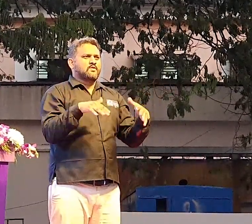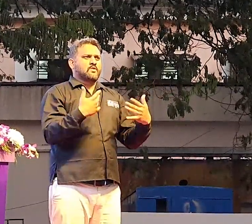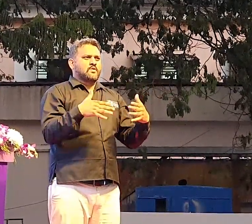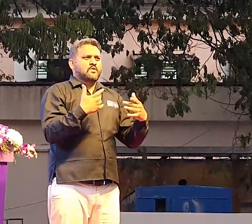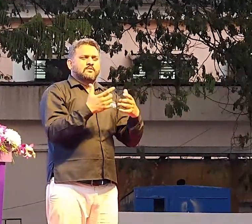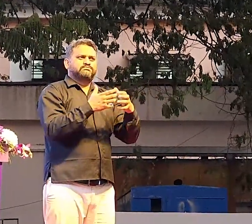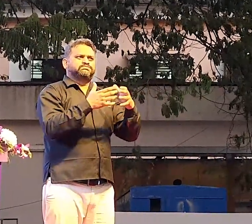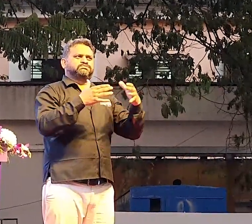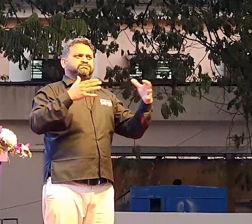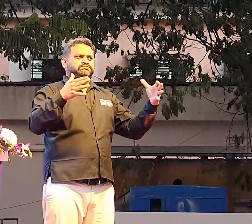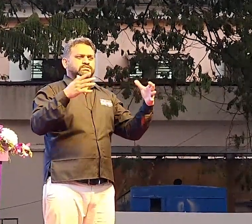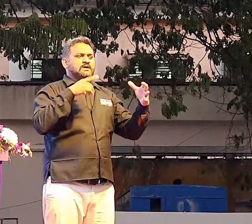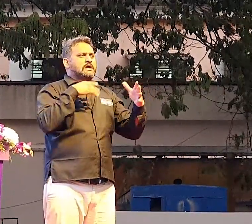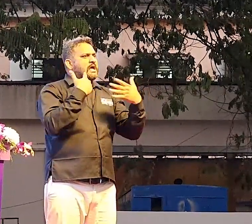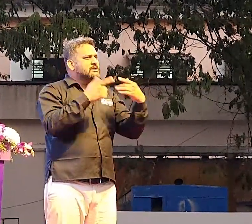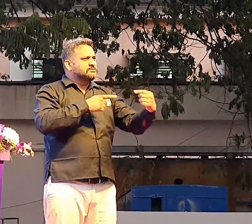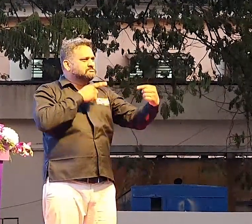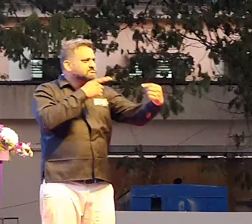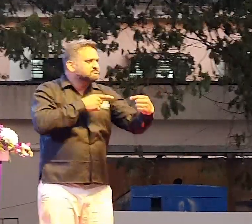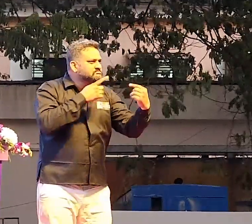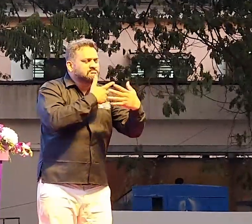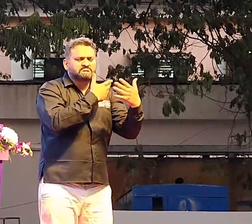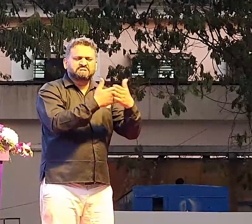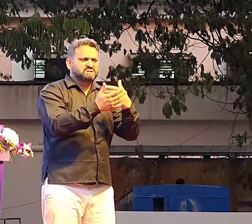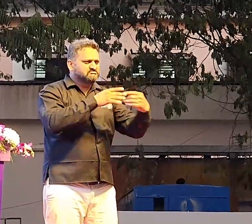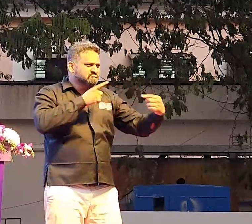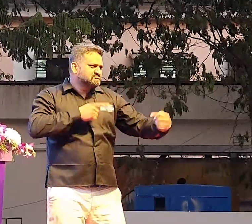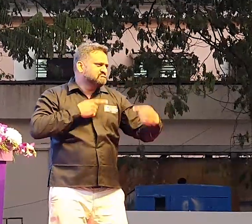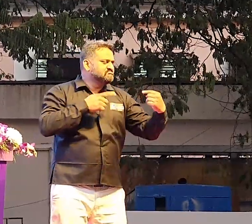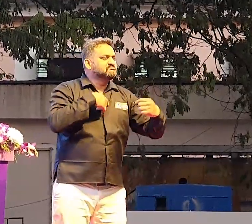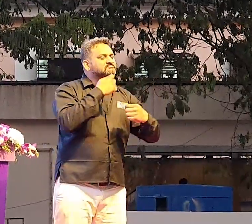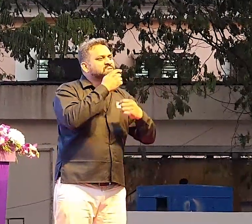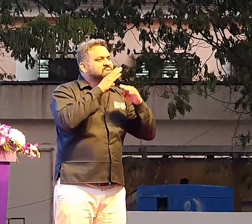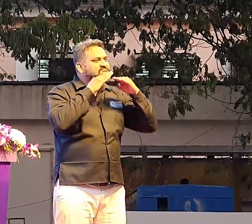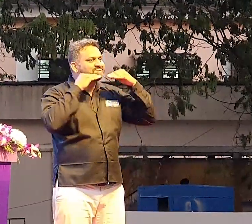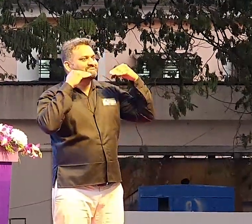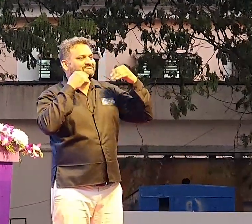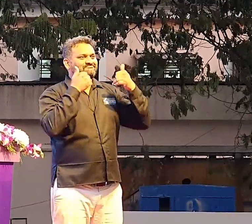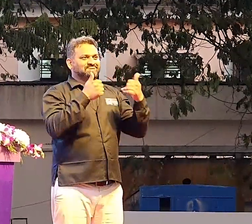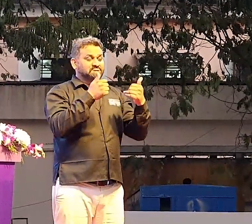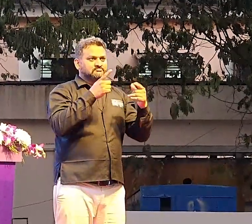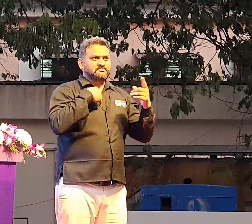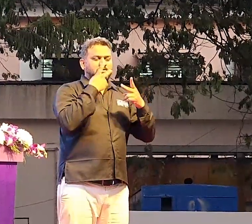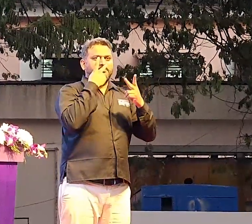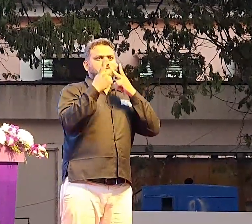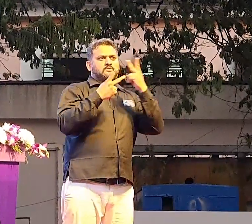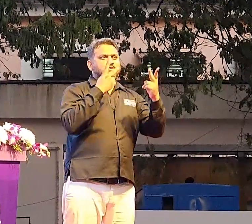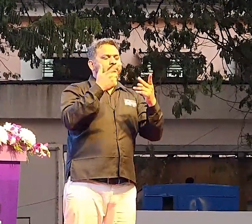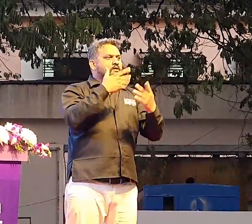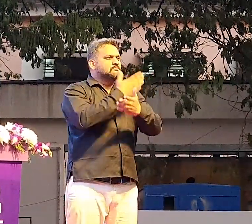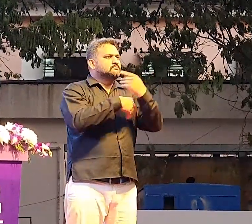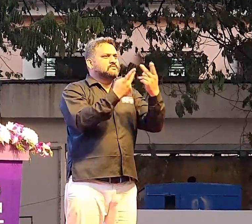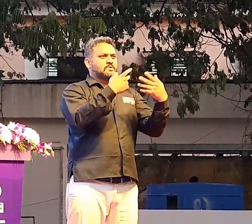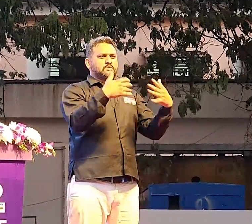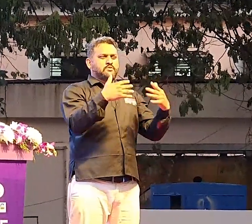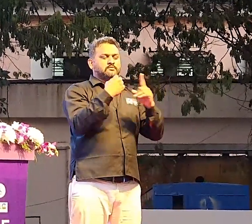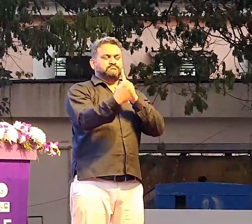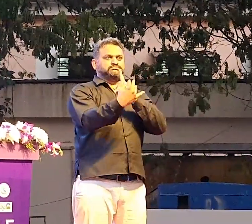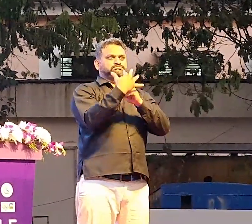surmount every challenge with a smile. They are a source of inspiration for all of